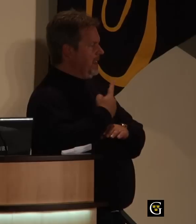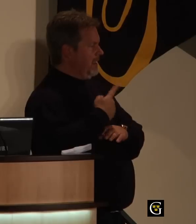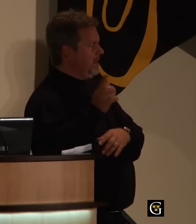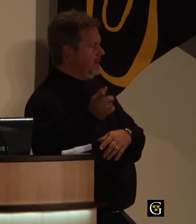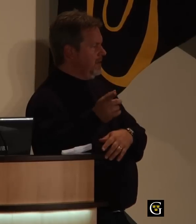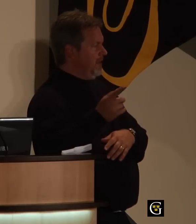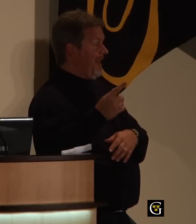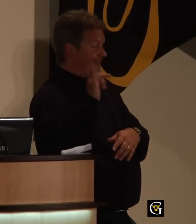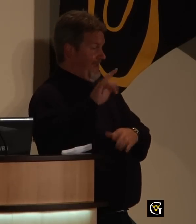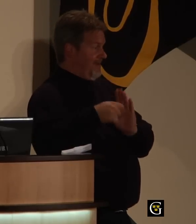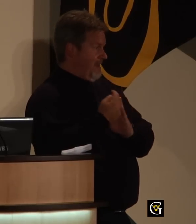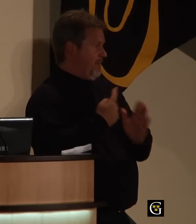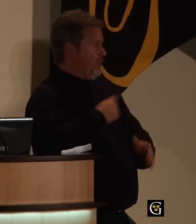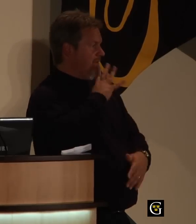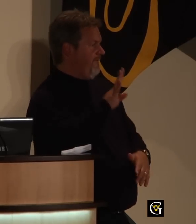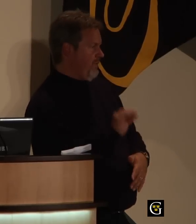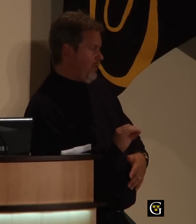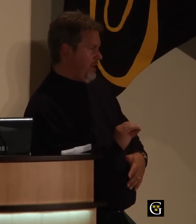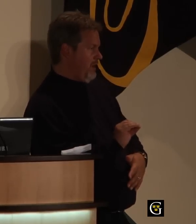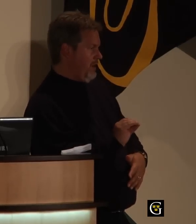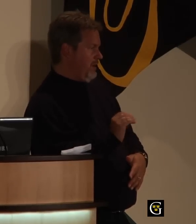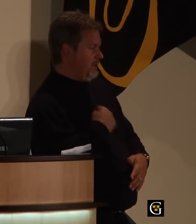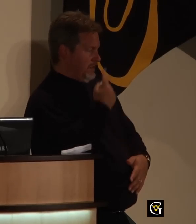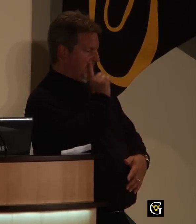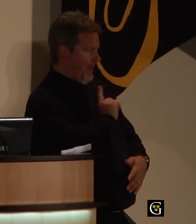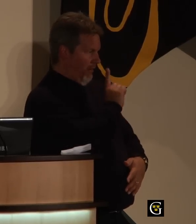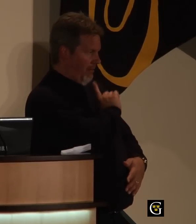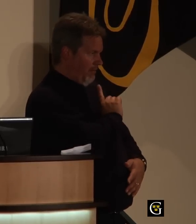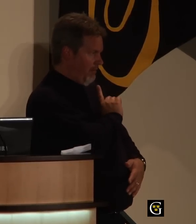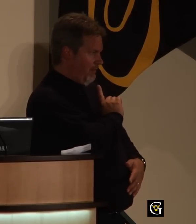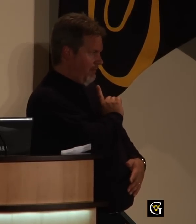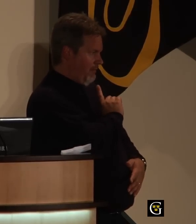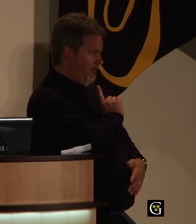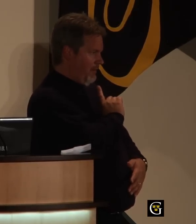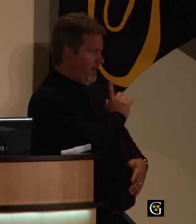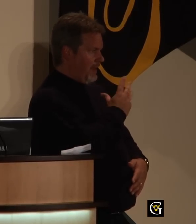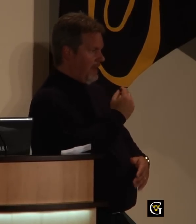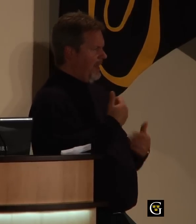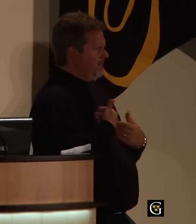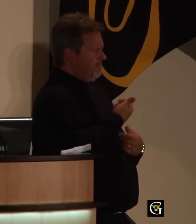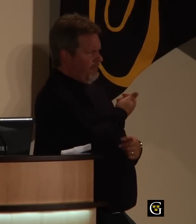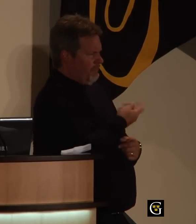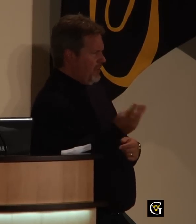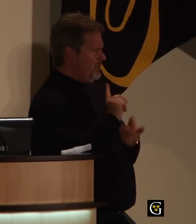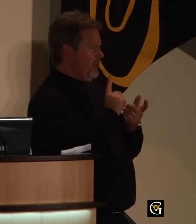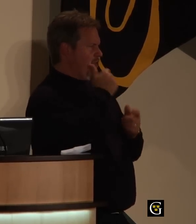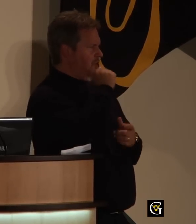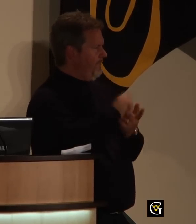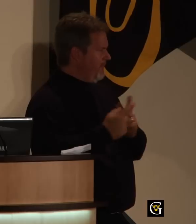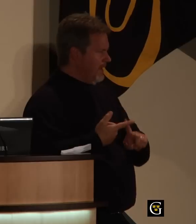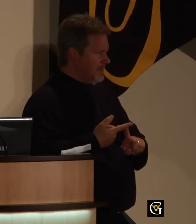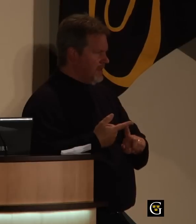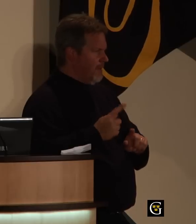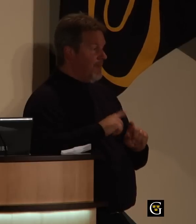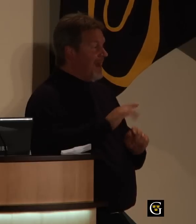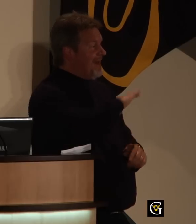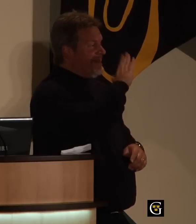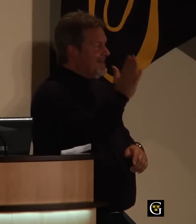I was 40 years old, I was single, and had a bunch of girlfriends, but I had never been in